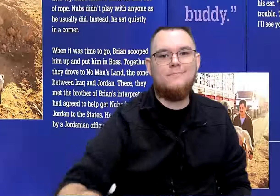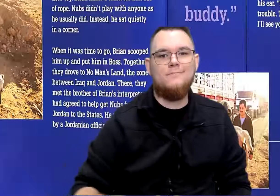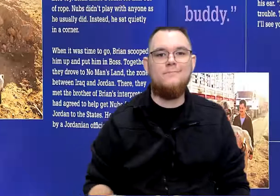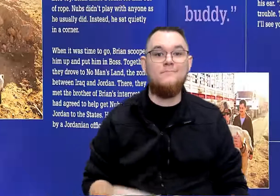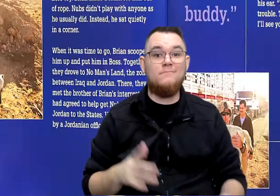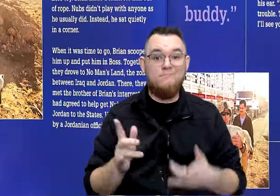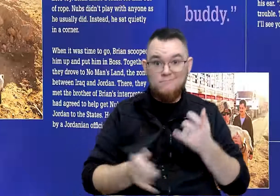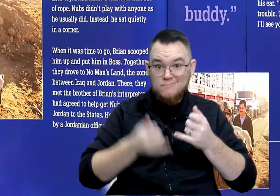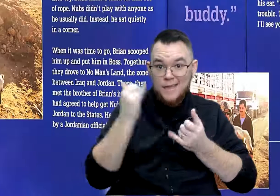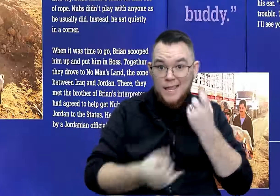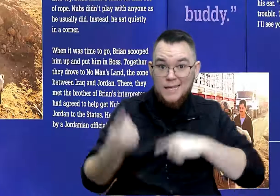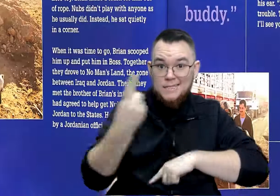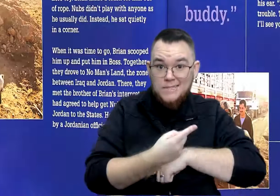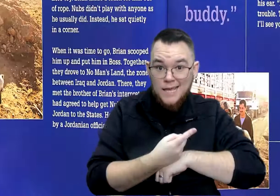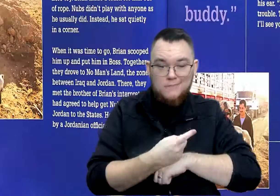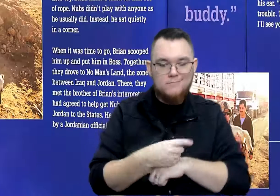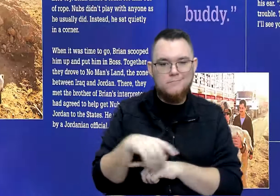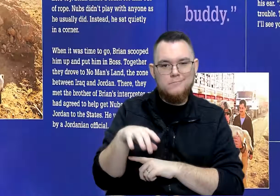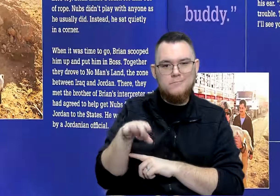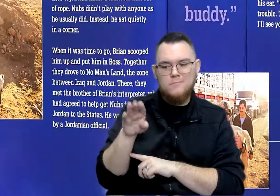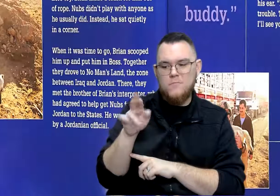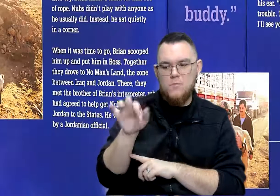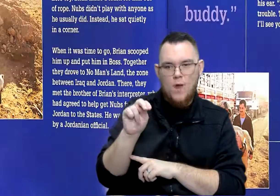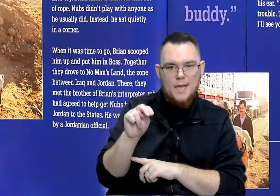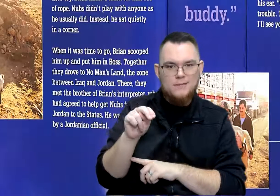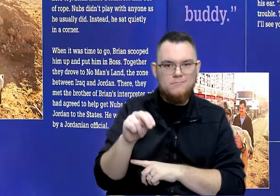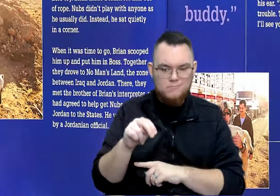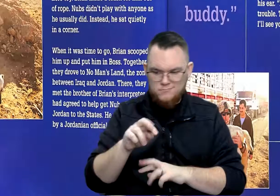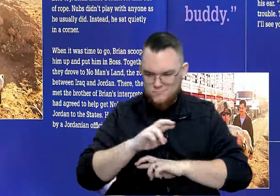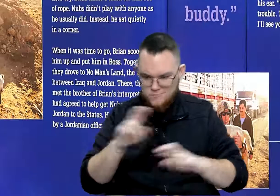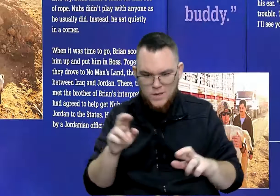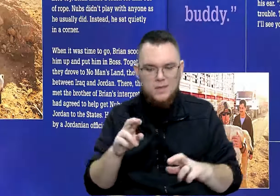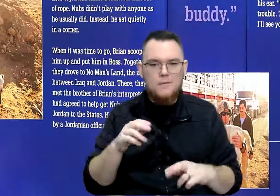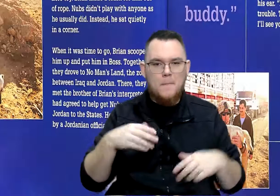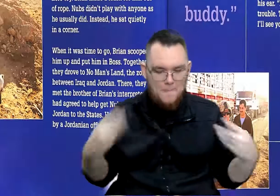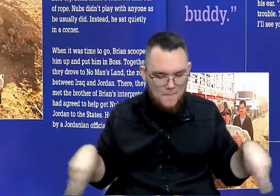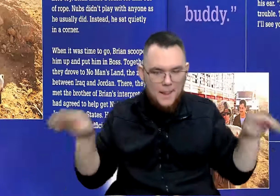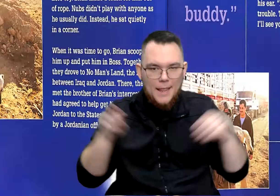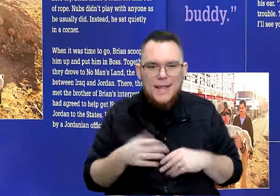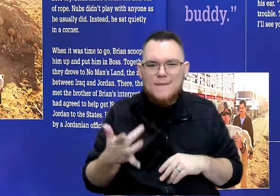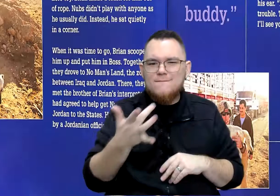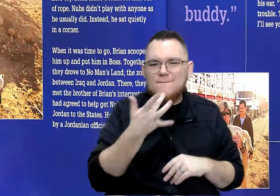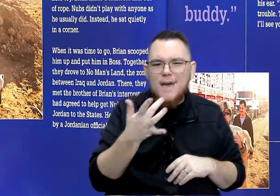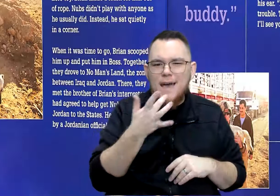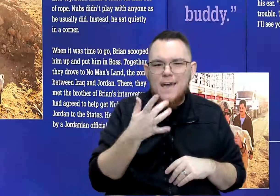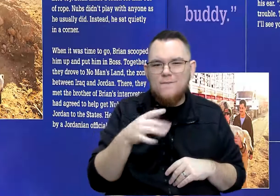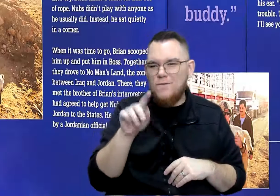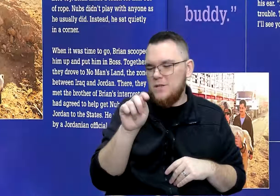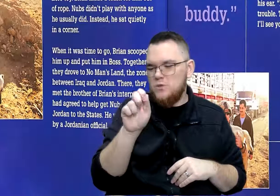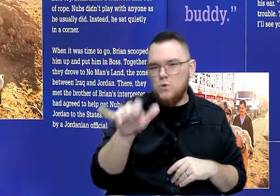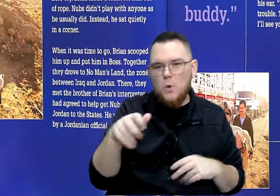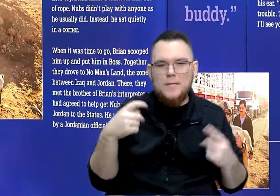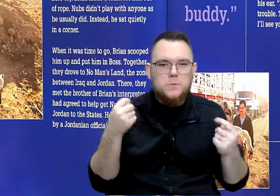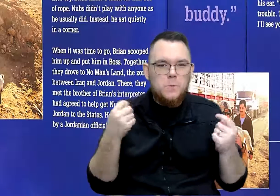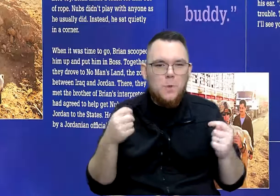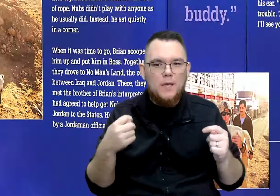On the last day, Brian packed Nubs' brown blanket and his favorite superhero toy. Brian made a leash for